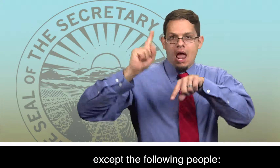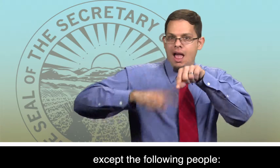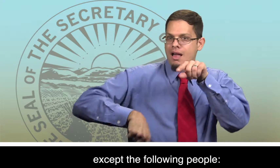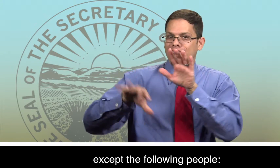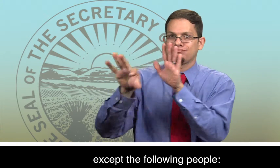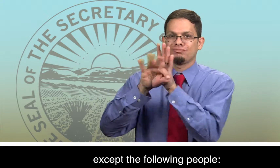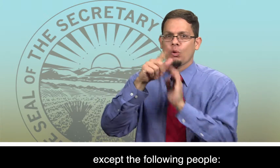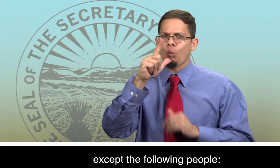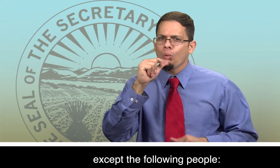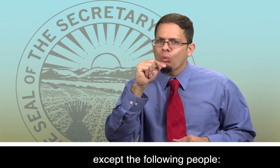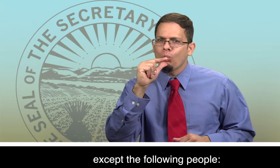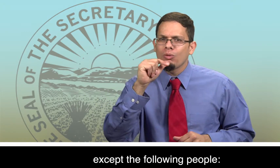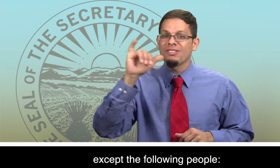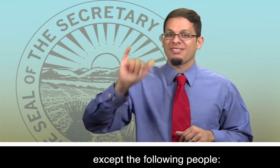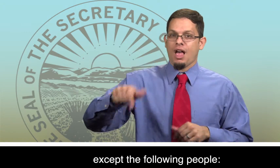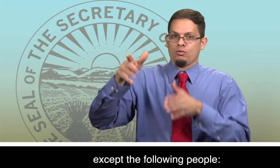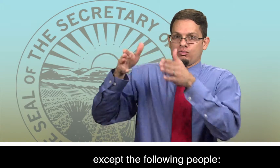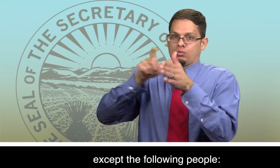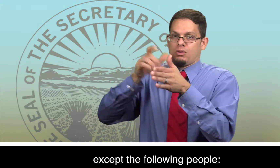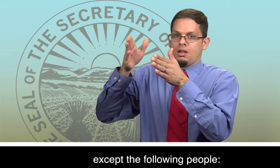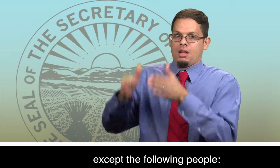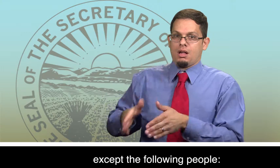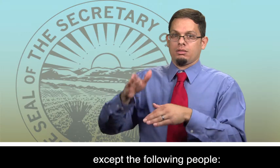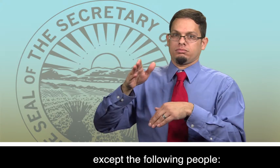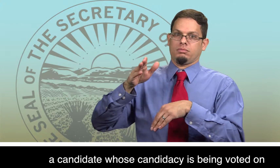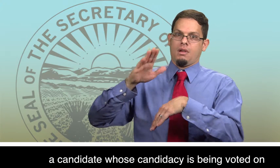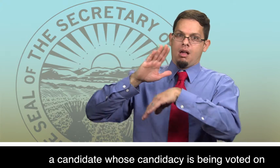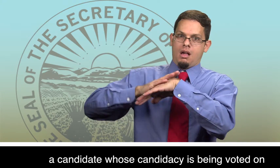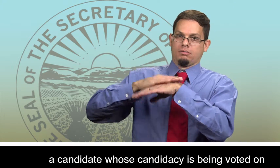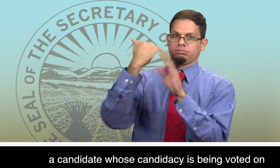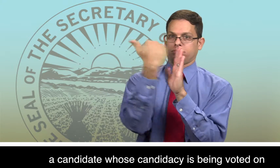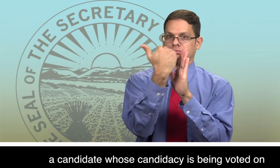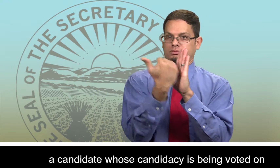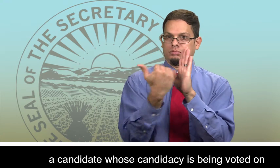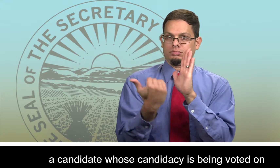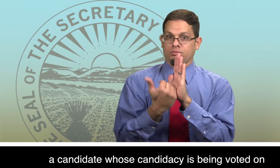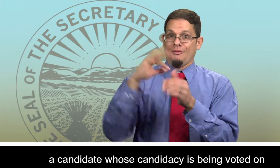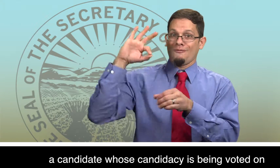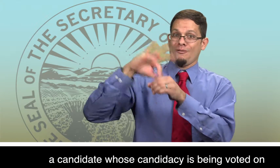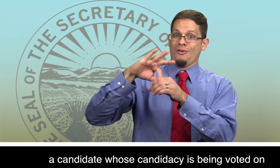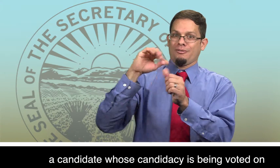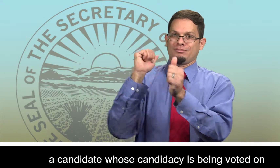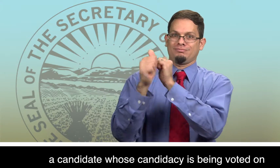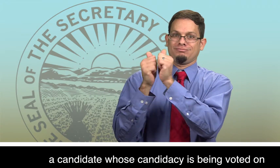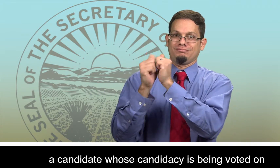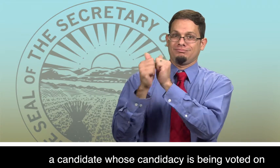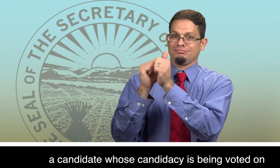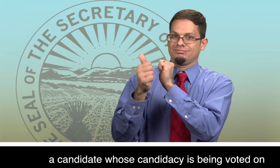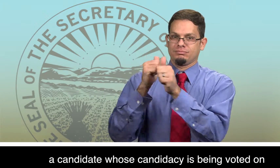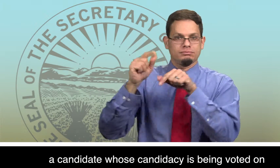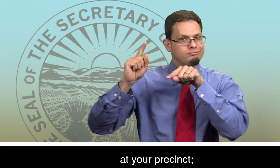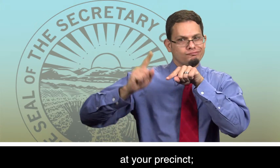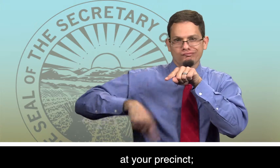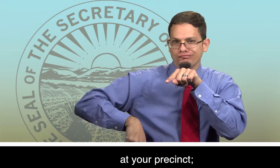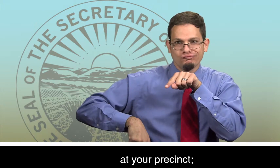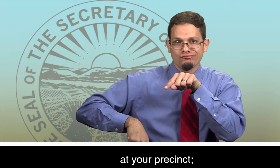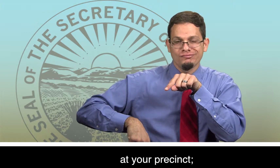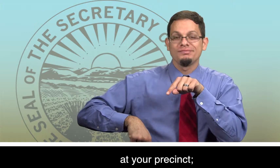except for the following people: a candidate whose candidacy is being voted on at your